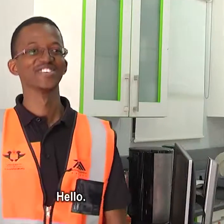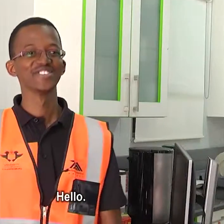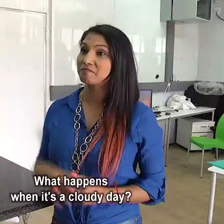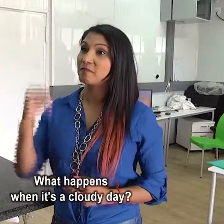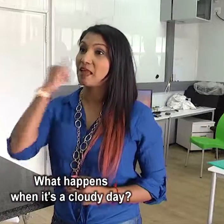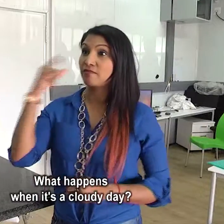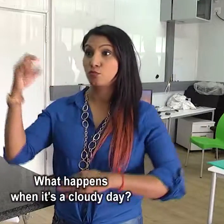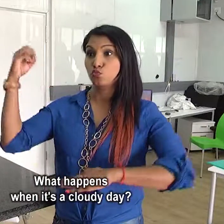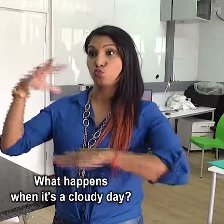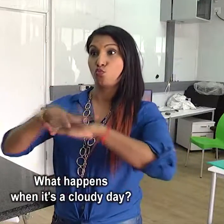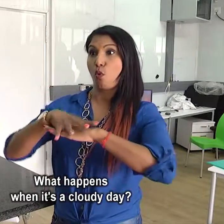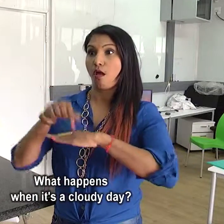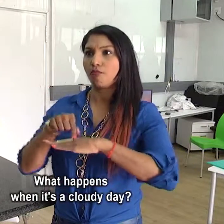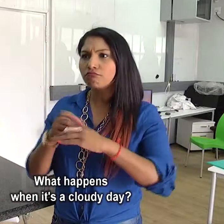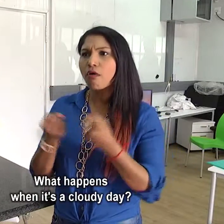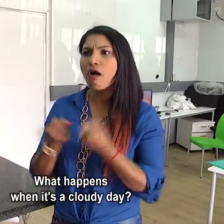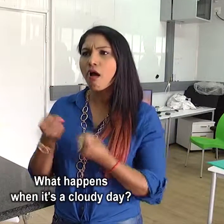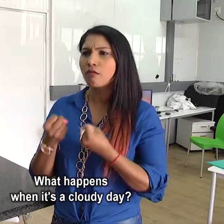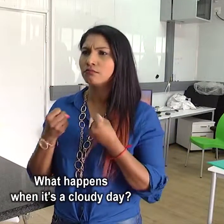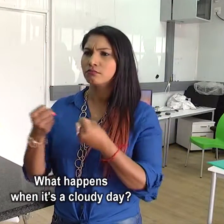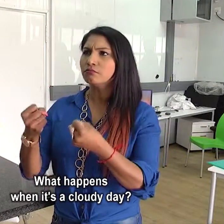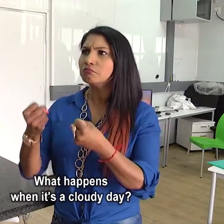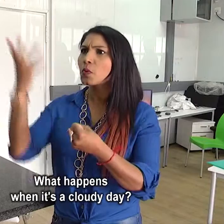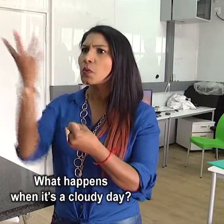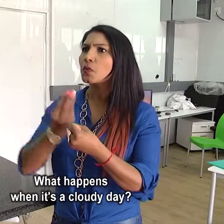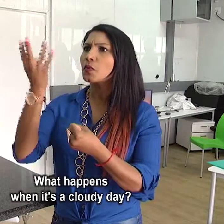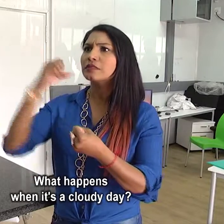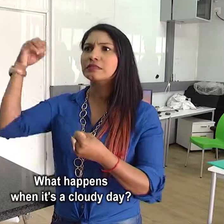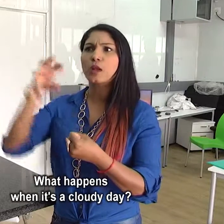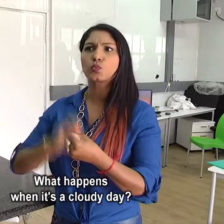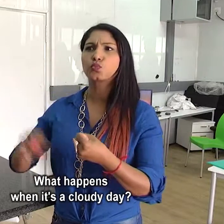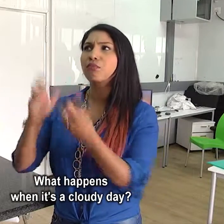Hello. What happens when it's a cloudy day?